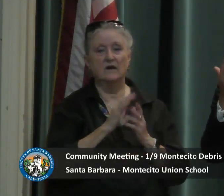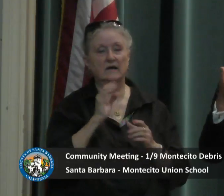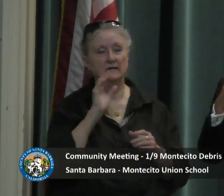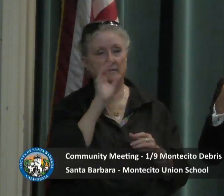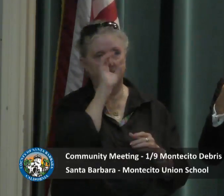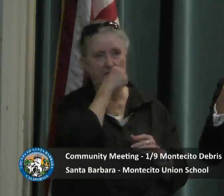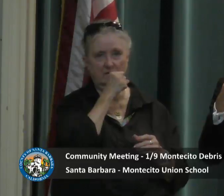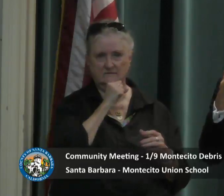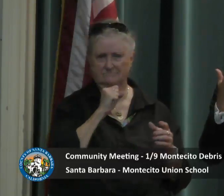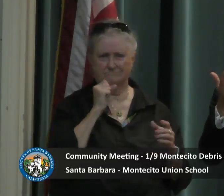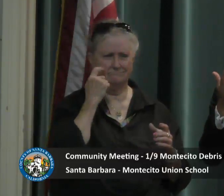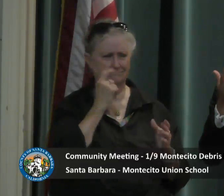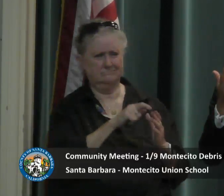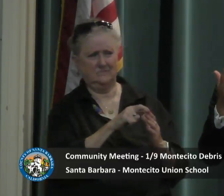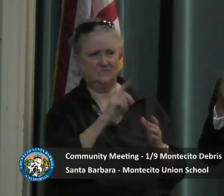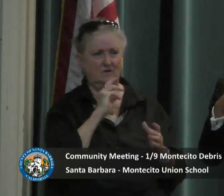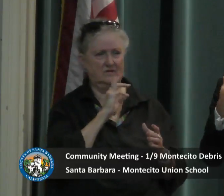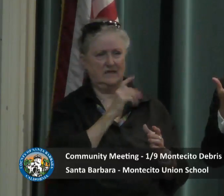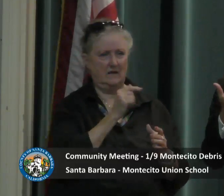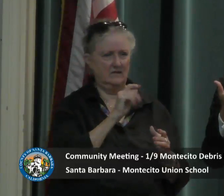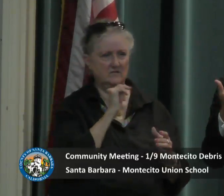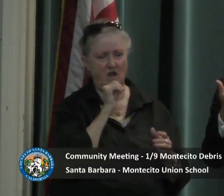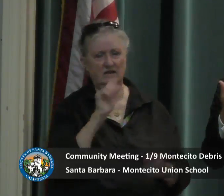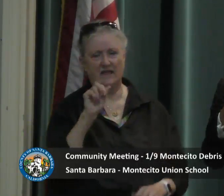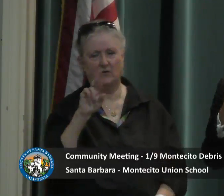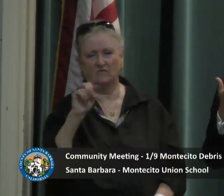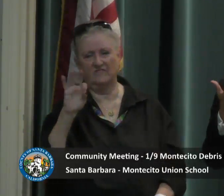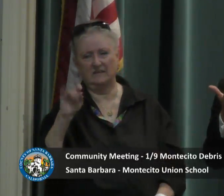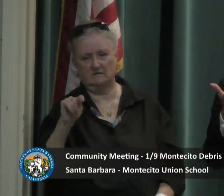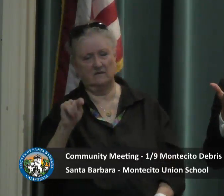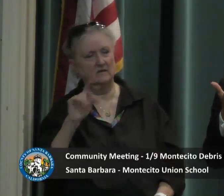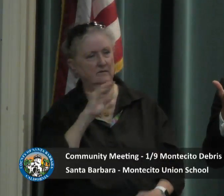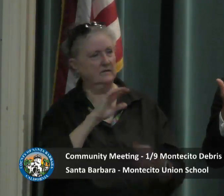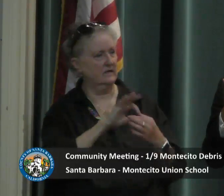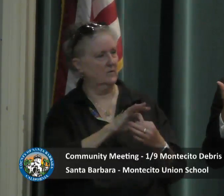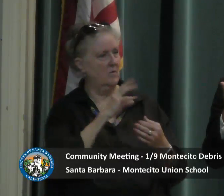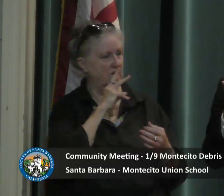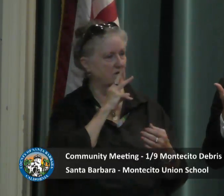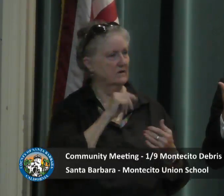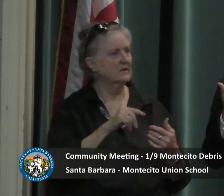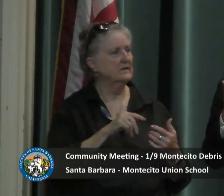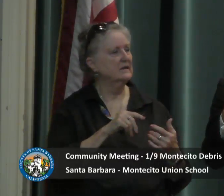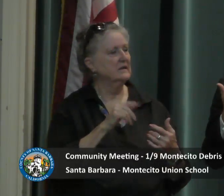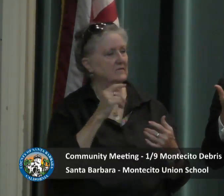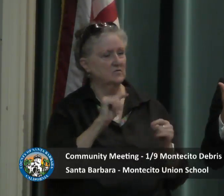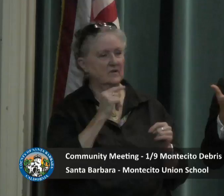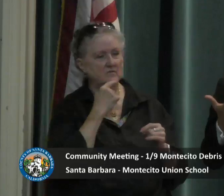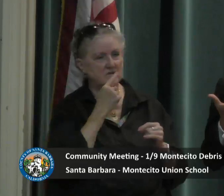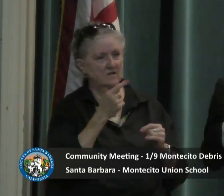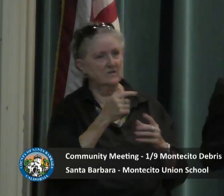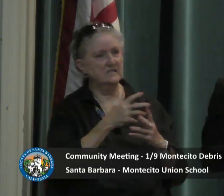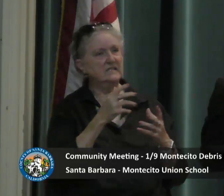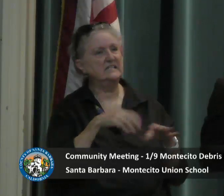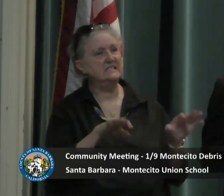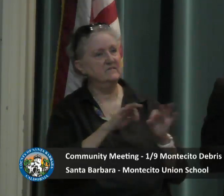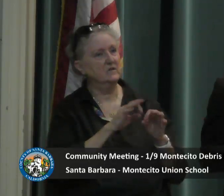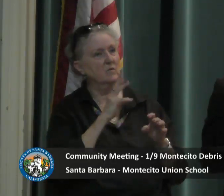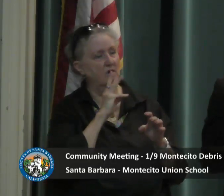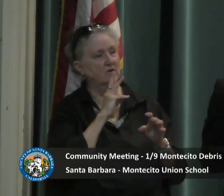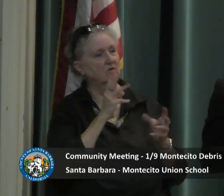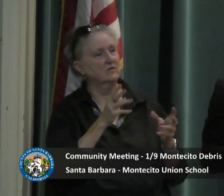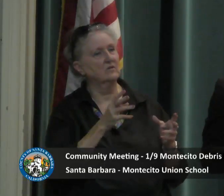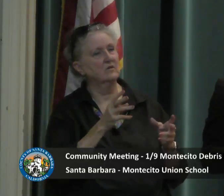off when someone's talking gallons instead of acre feet about water. And if they're trying to tell you that it's a significant amount of